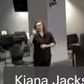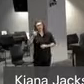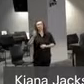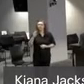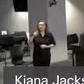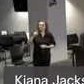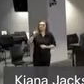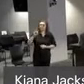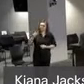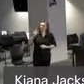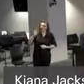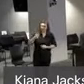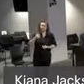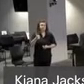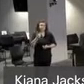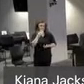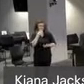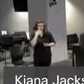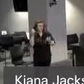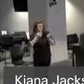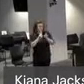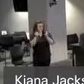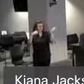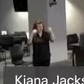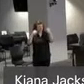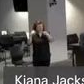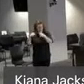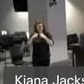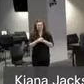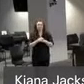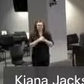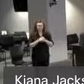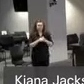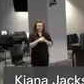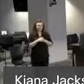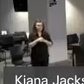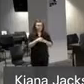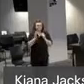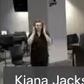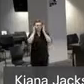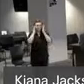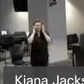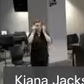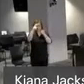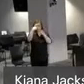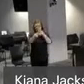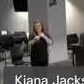has seconded that. All in favor, say aye. Aye. Aye.